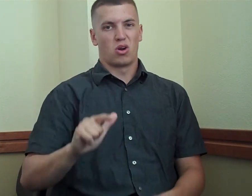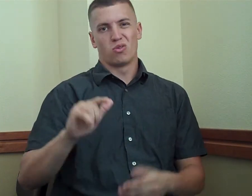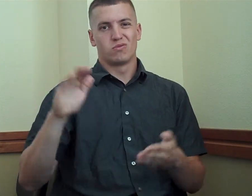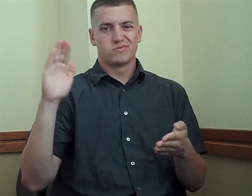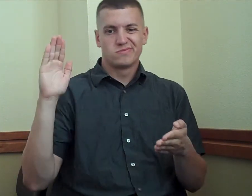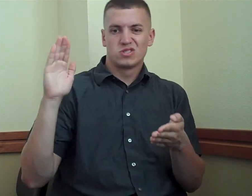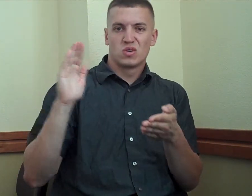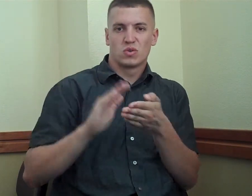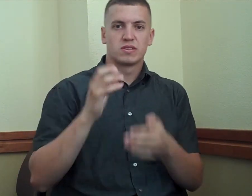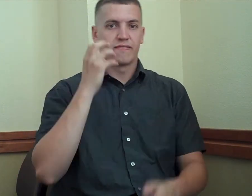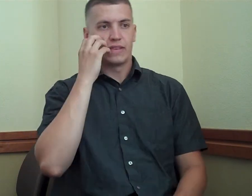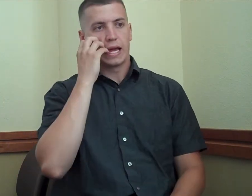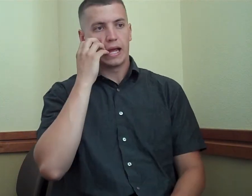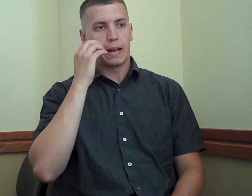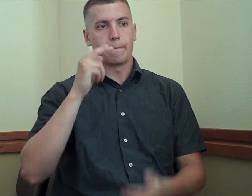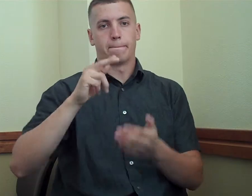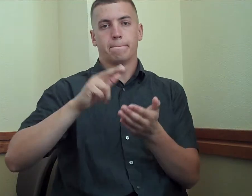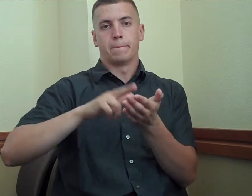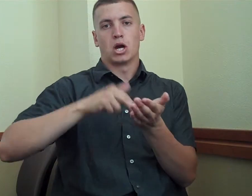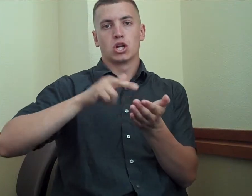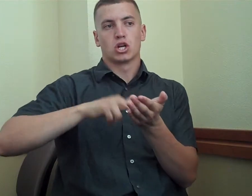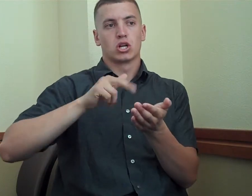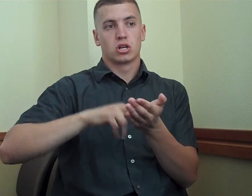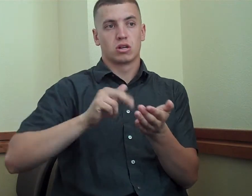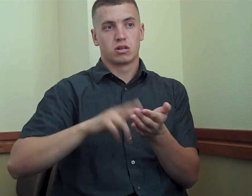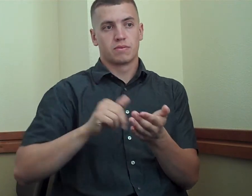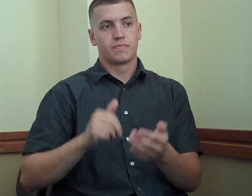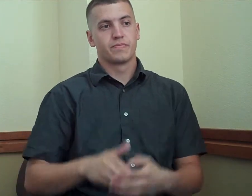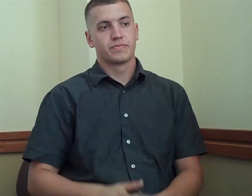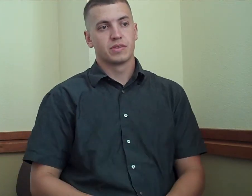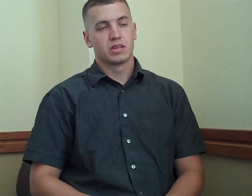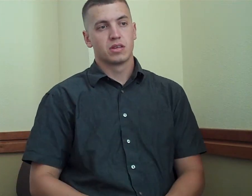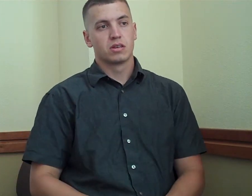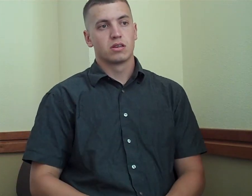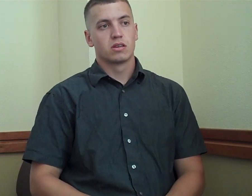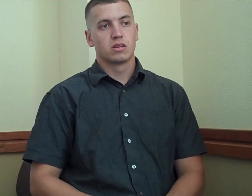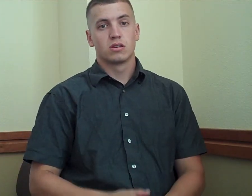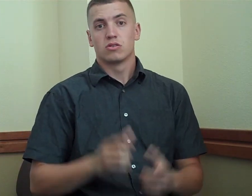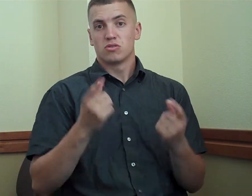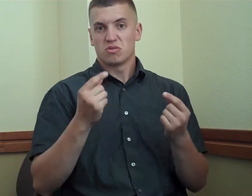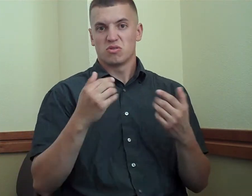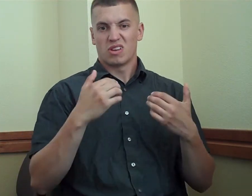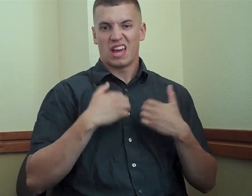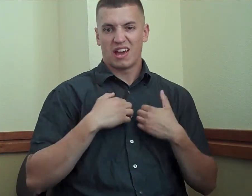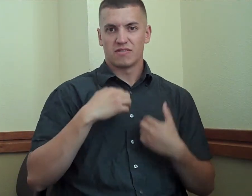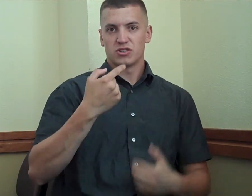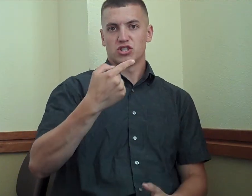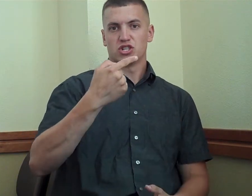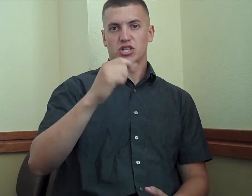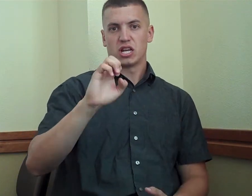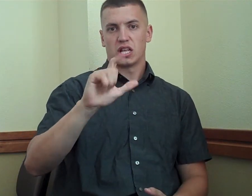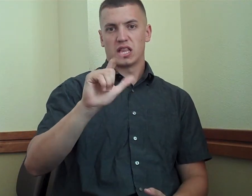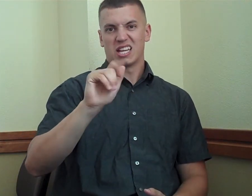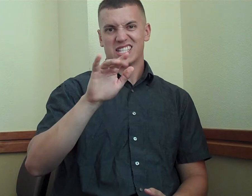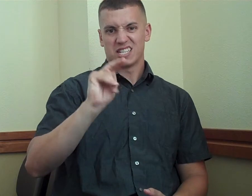fat out, you actually take the taste and the texture out. So what they do is they put gelatin back in order to retain the